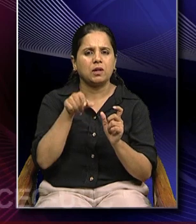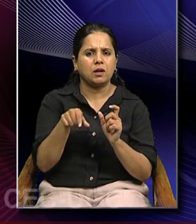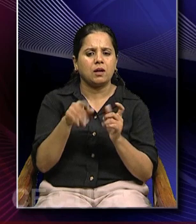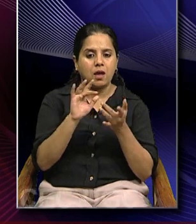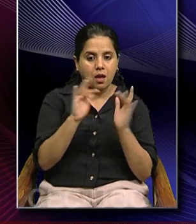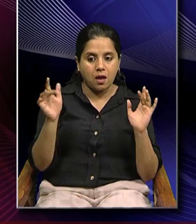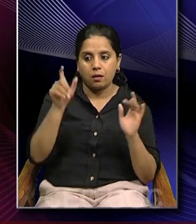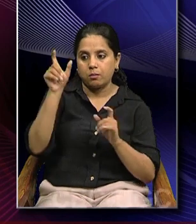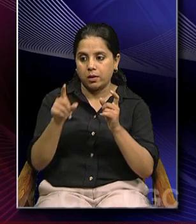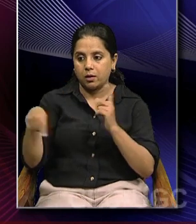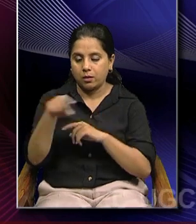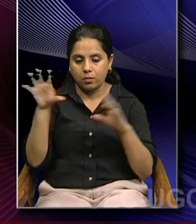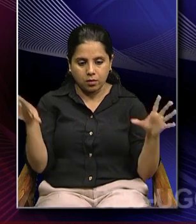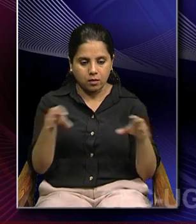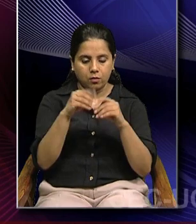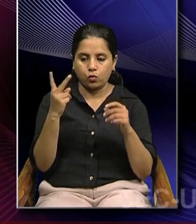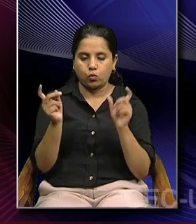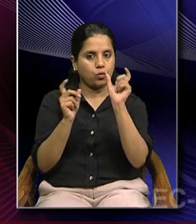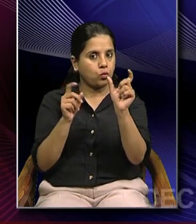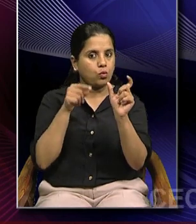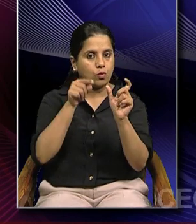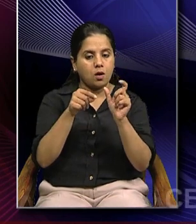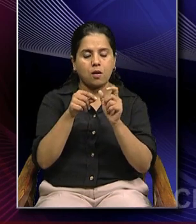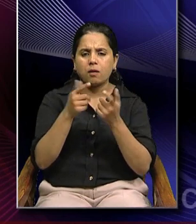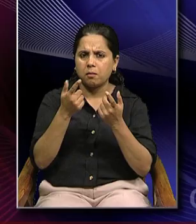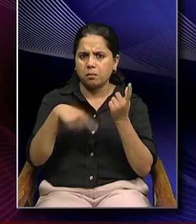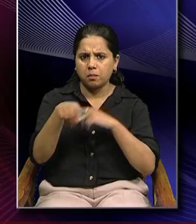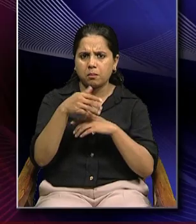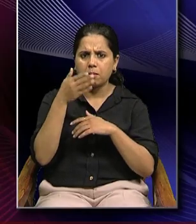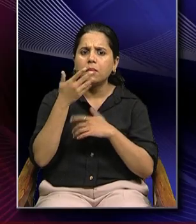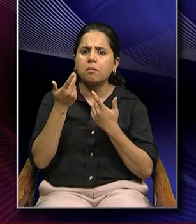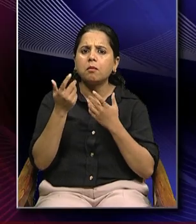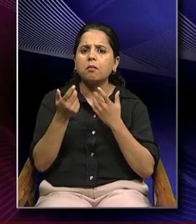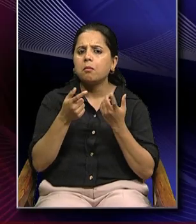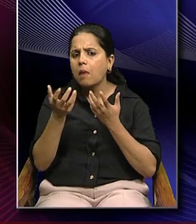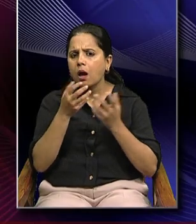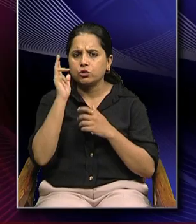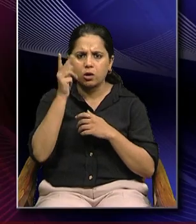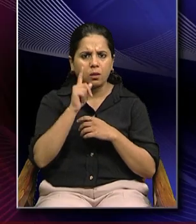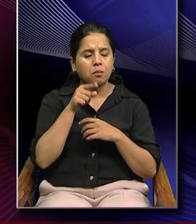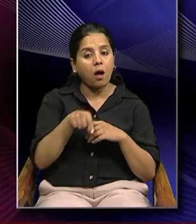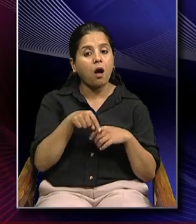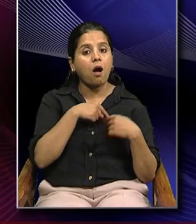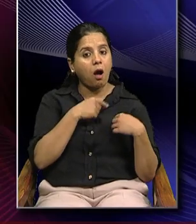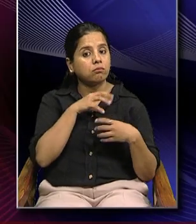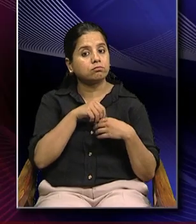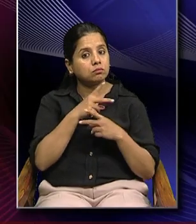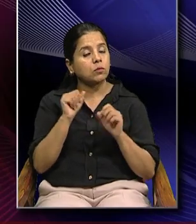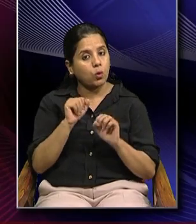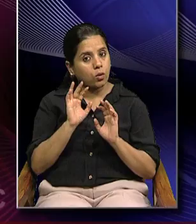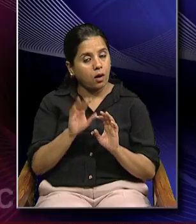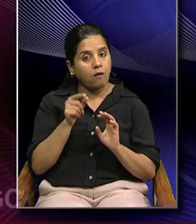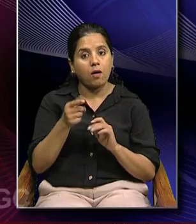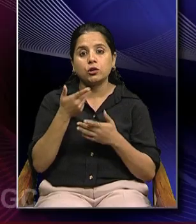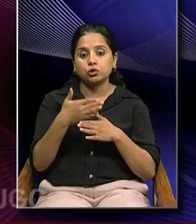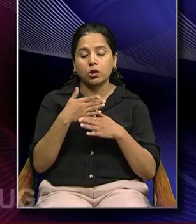they occupy the not the market share, but the share in the heart of the customers. So, netizens for heart share, you have